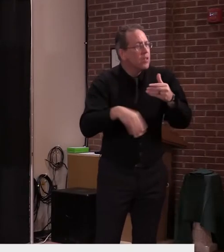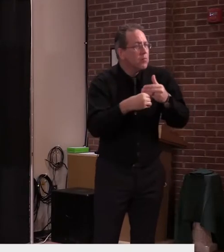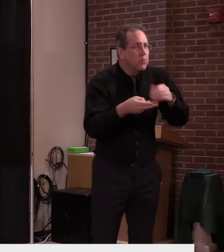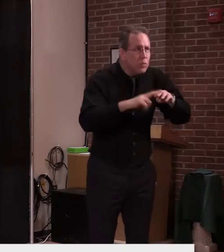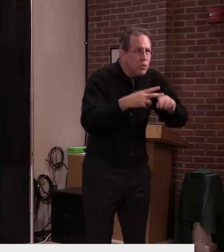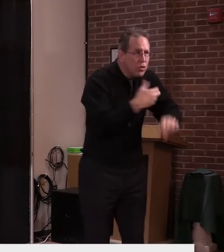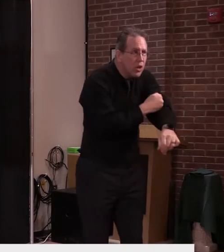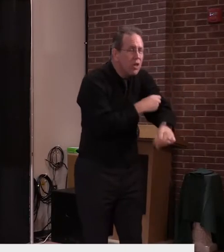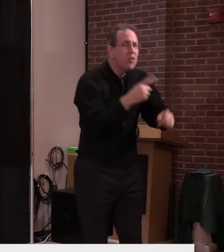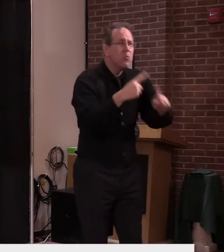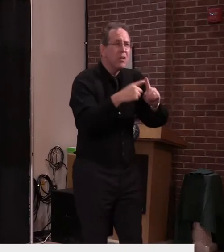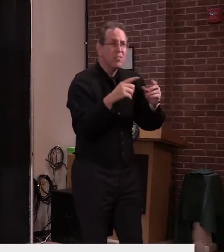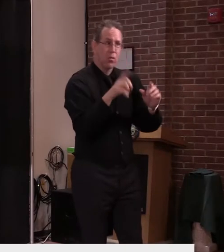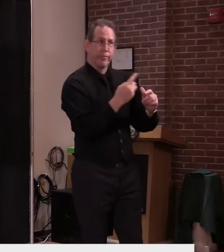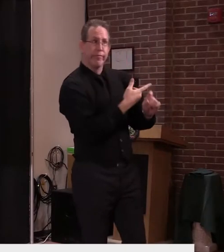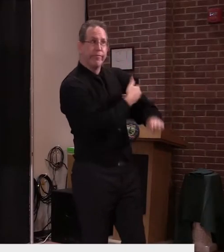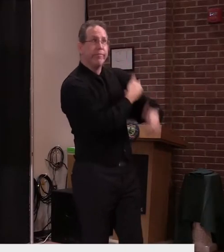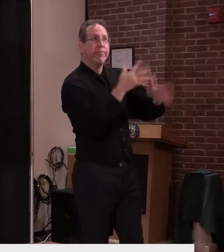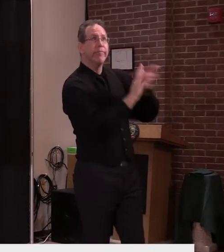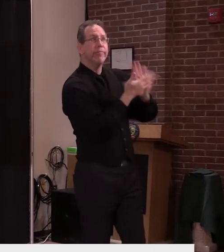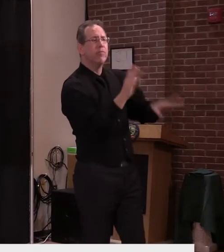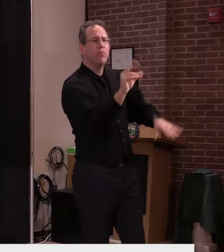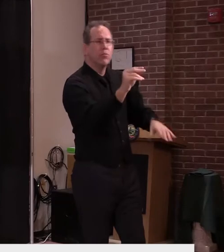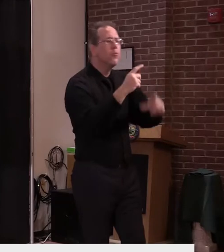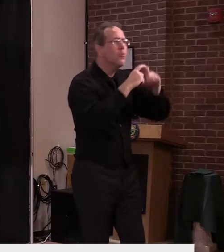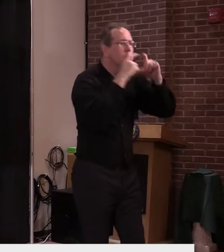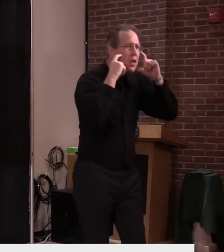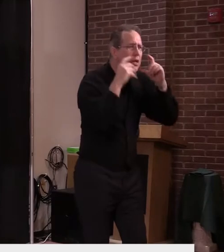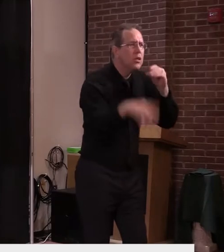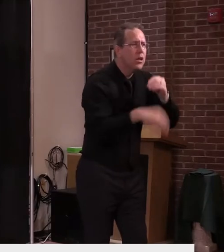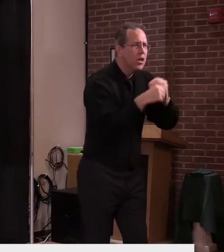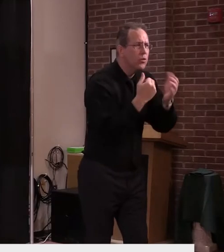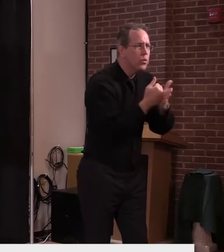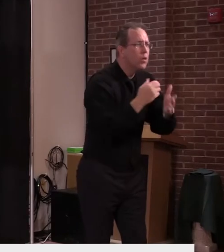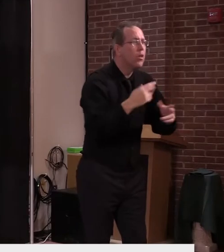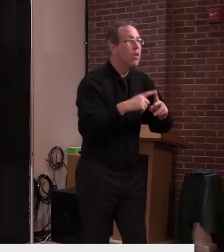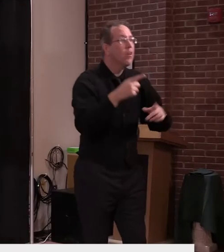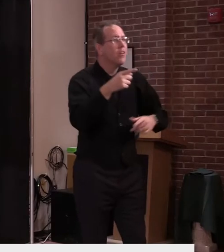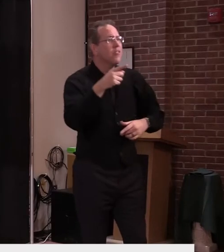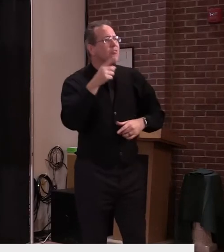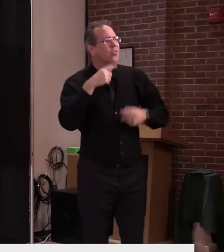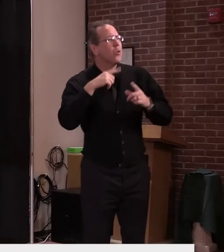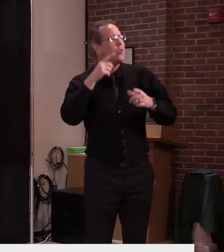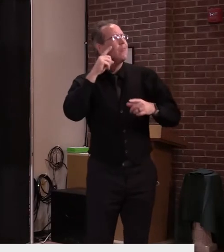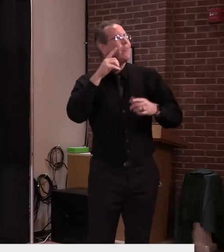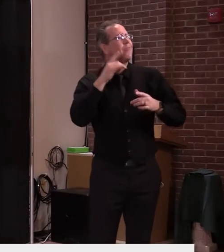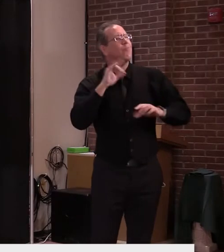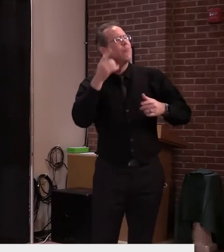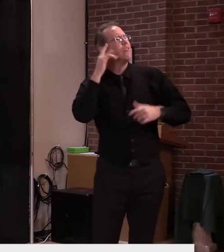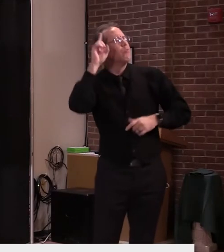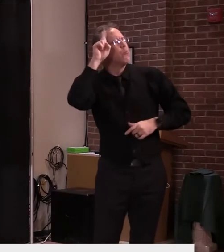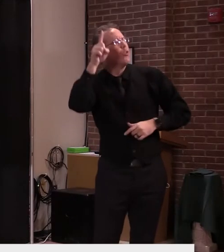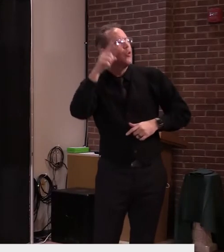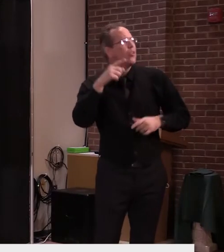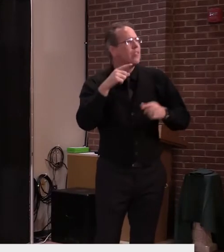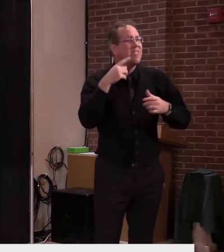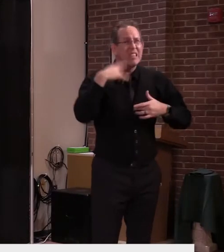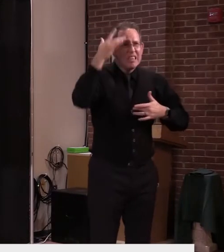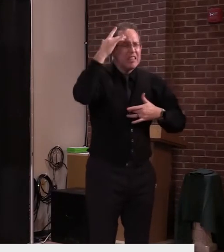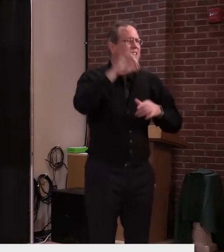using testing as a tool. With that, I'll turn it over to Secretary French.